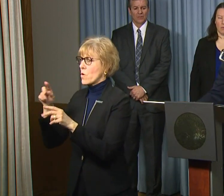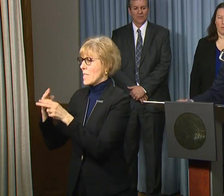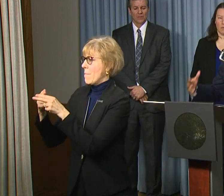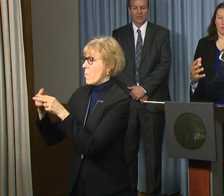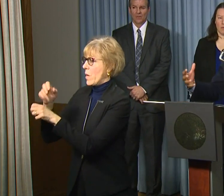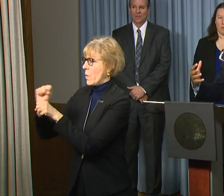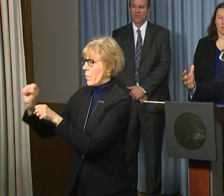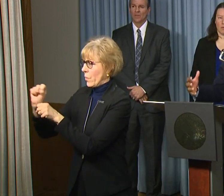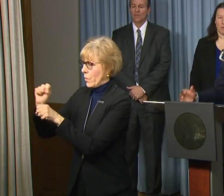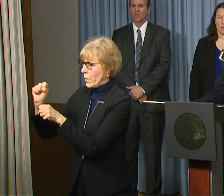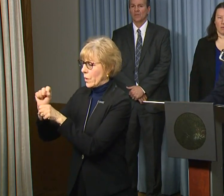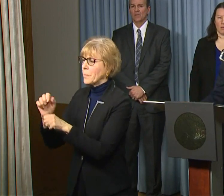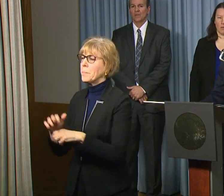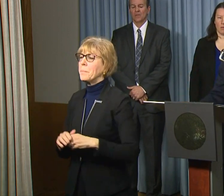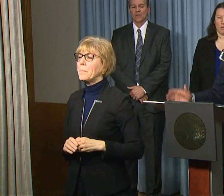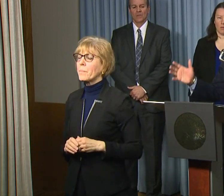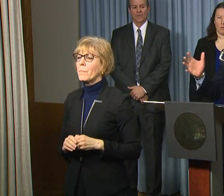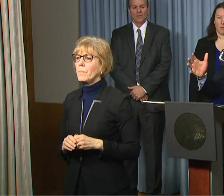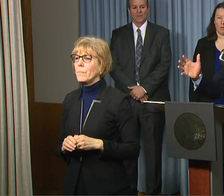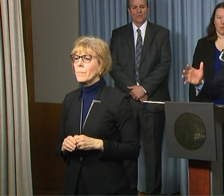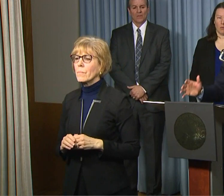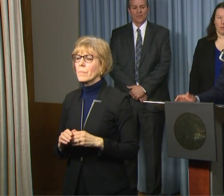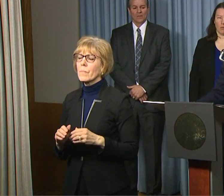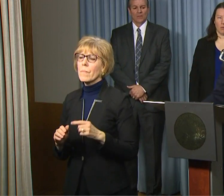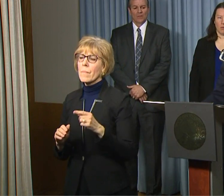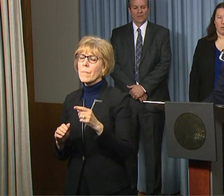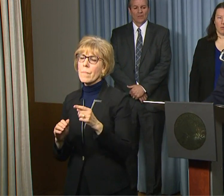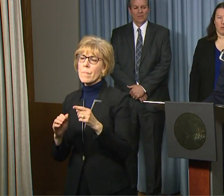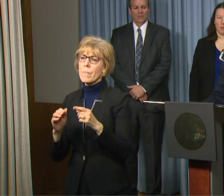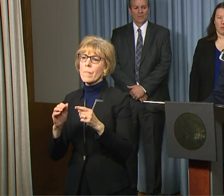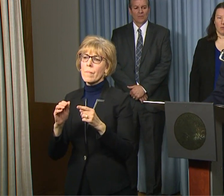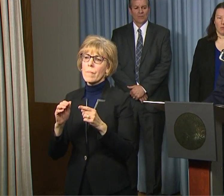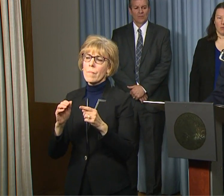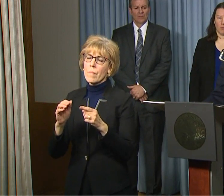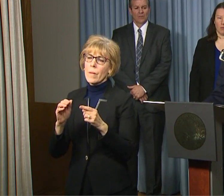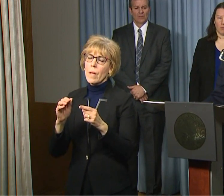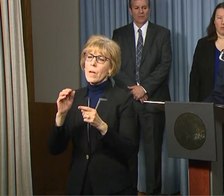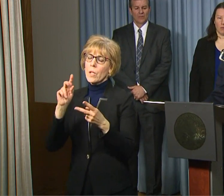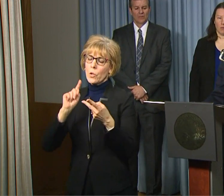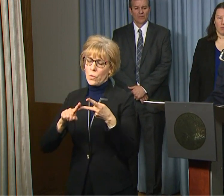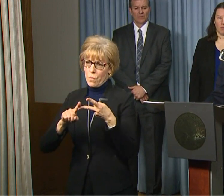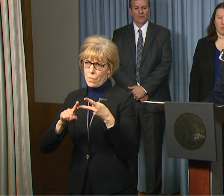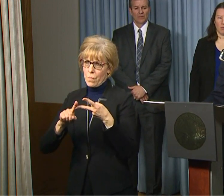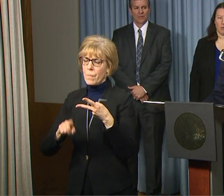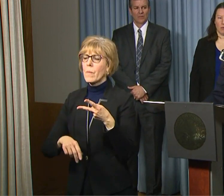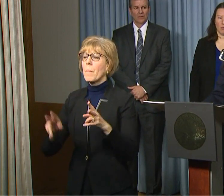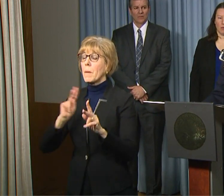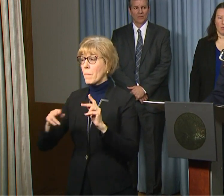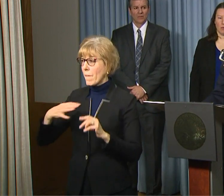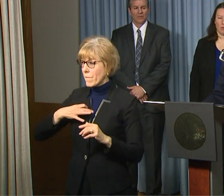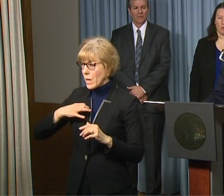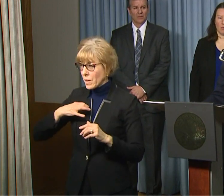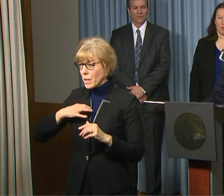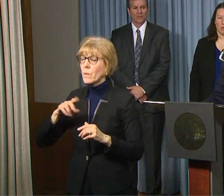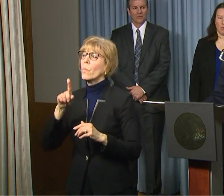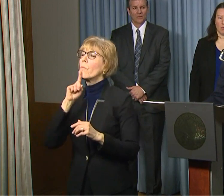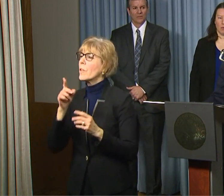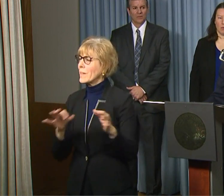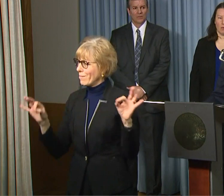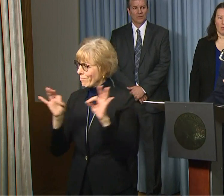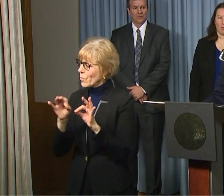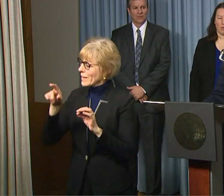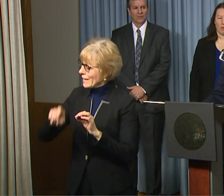And so some of our city employees will be helping us to fill the gaps on some of these challenges we have in the city. Two, volunteers are critically needed